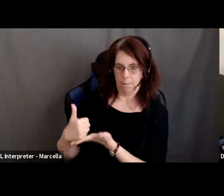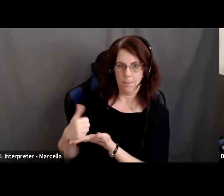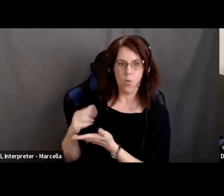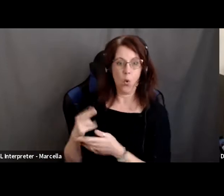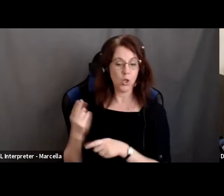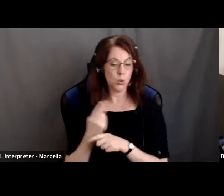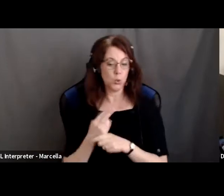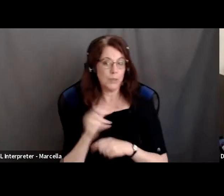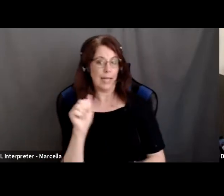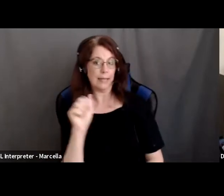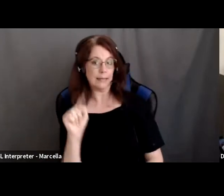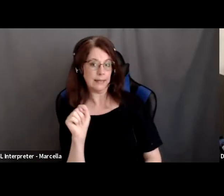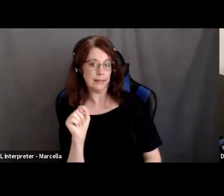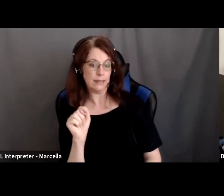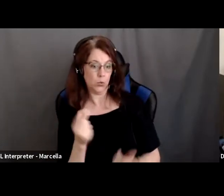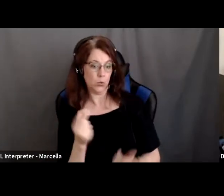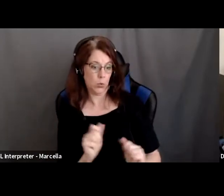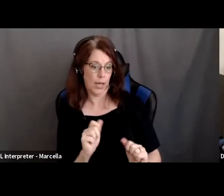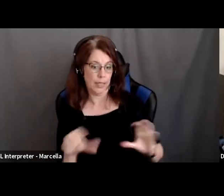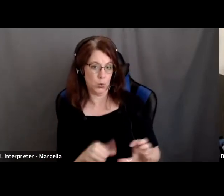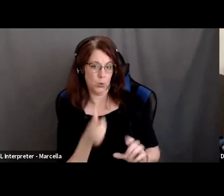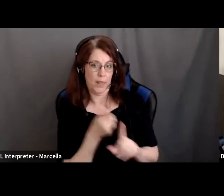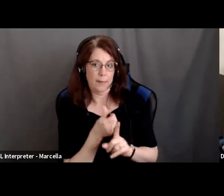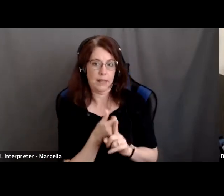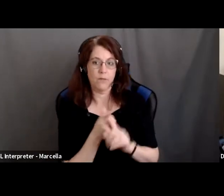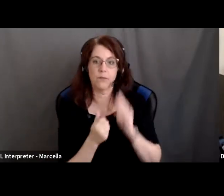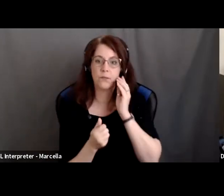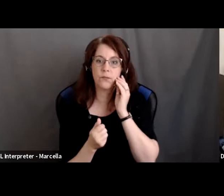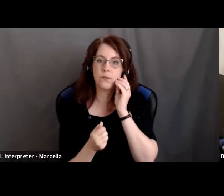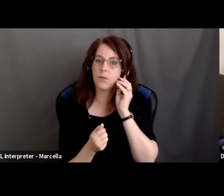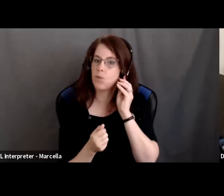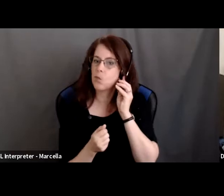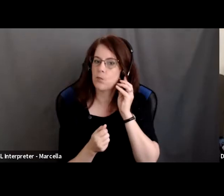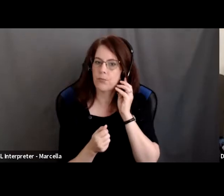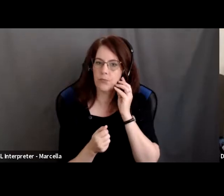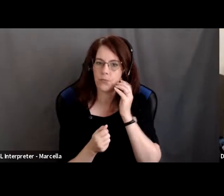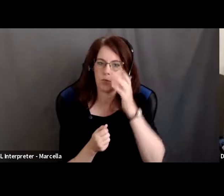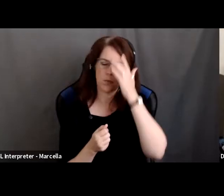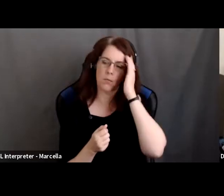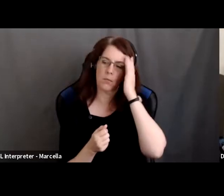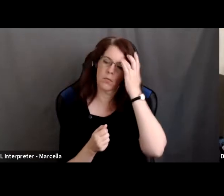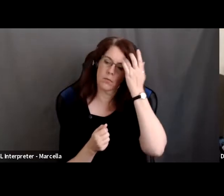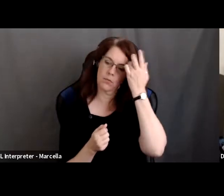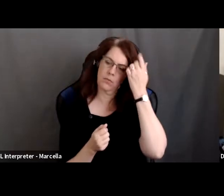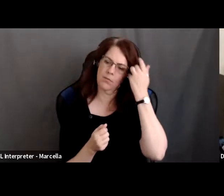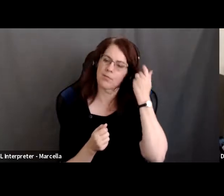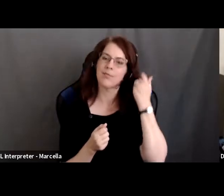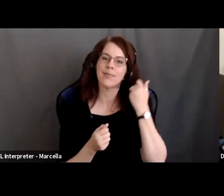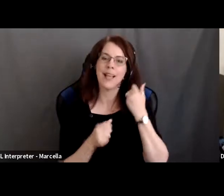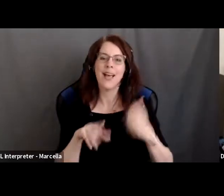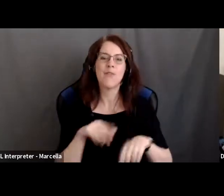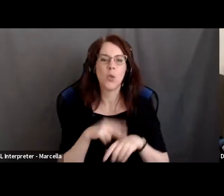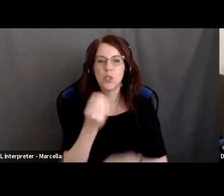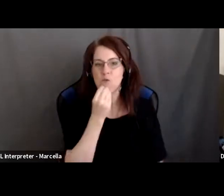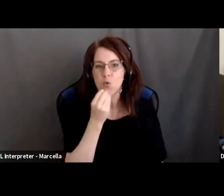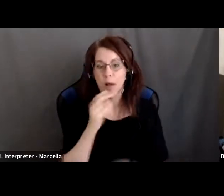assistive technology to try to do things on their own? And then again, the food. So the food, the